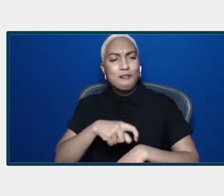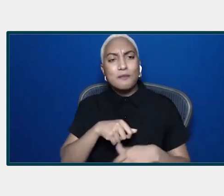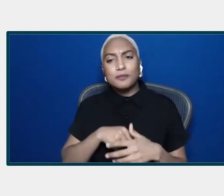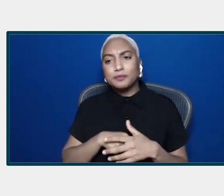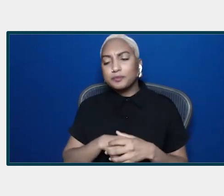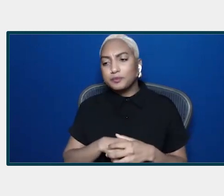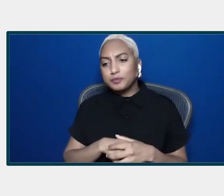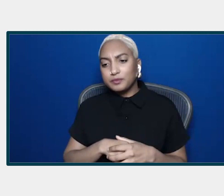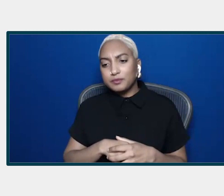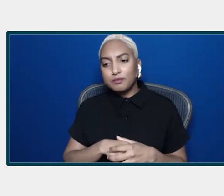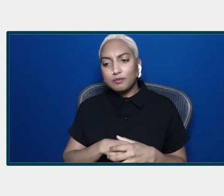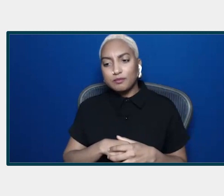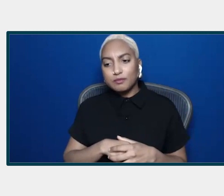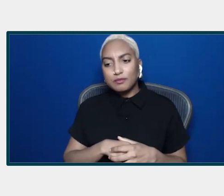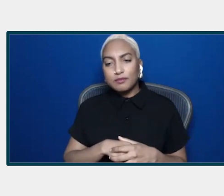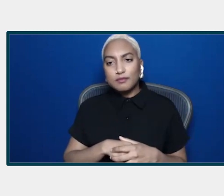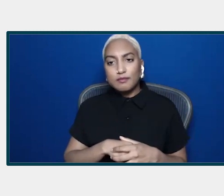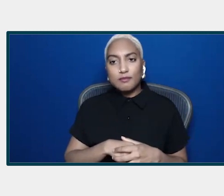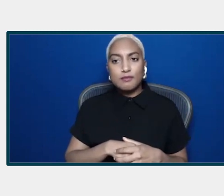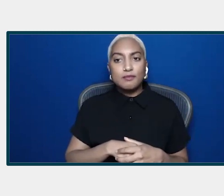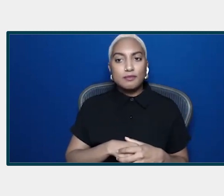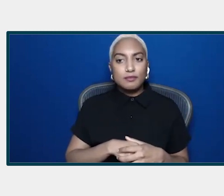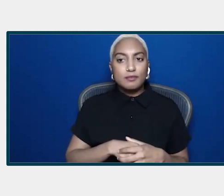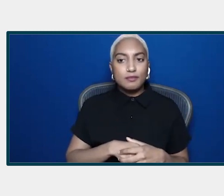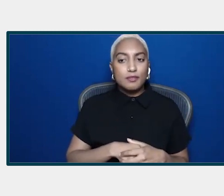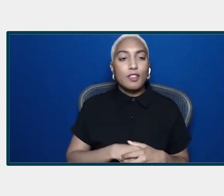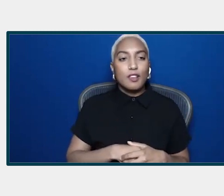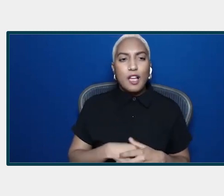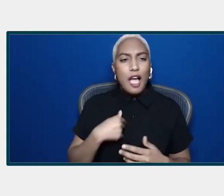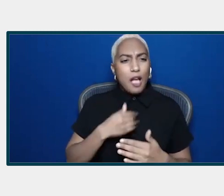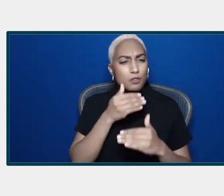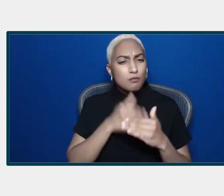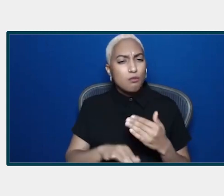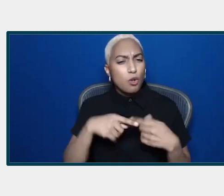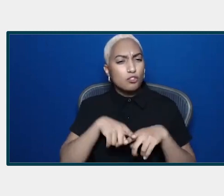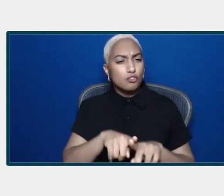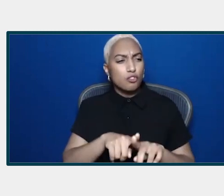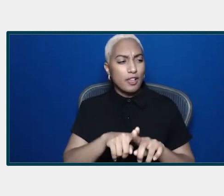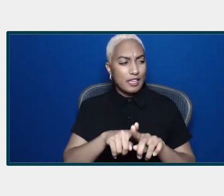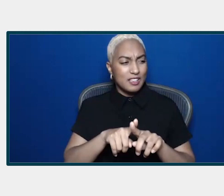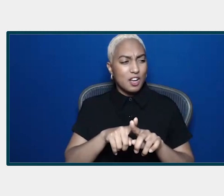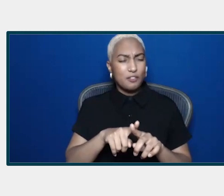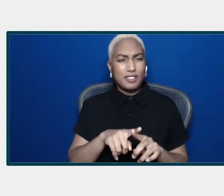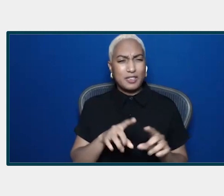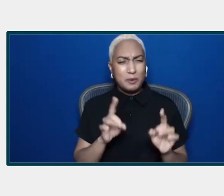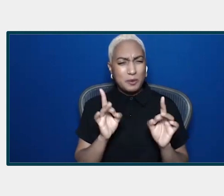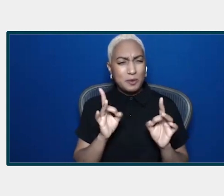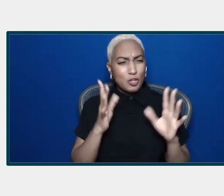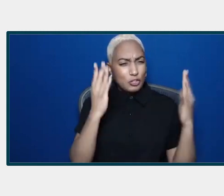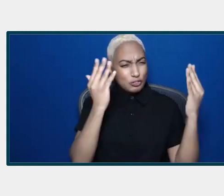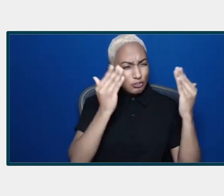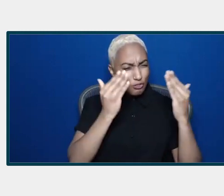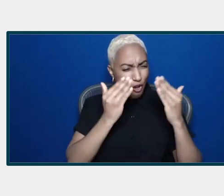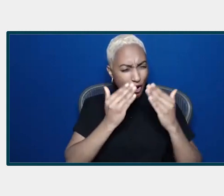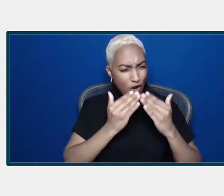And I think that we misunderstand darkness. We misunderstand darkness. And as